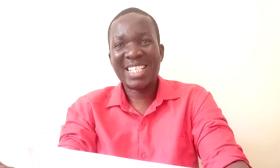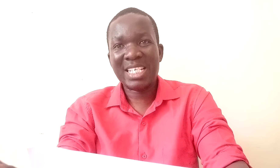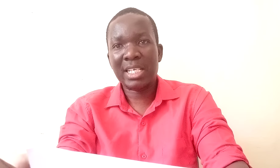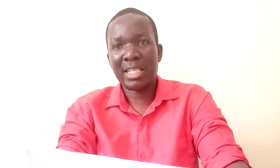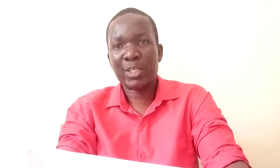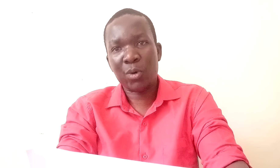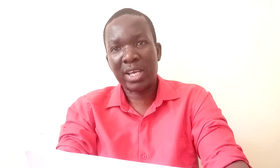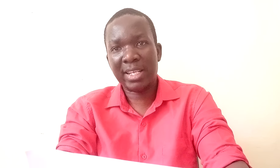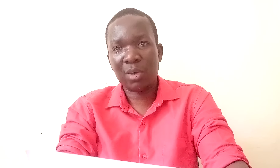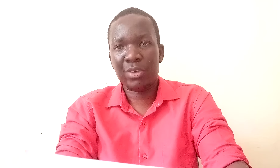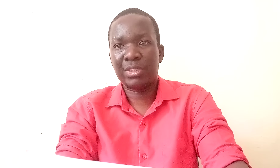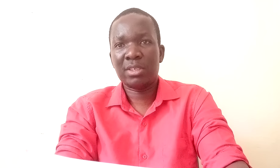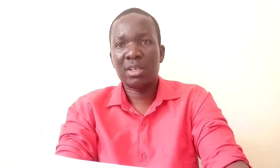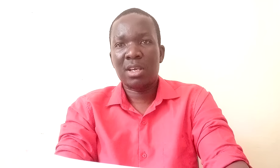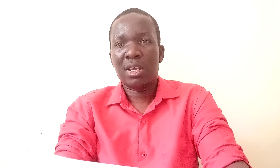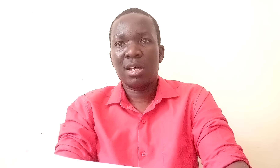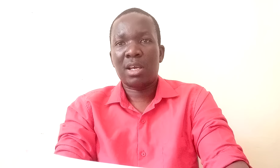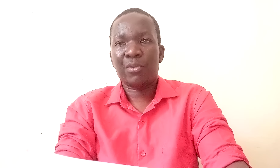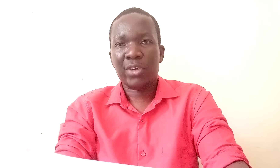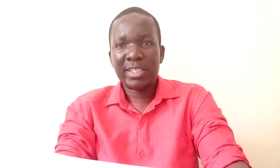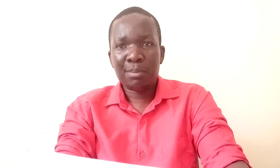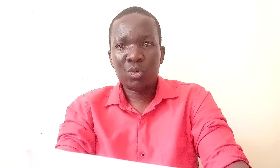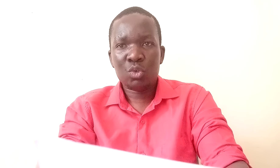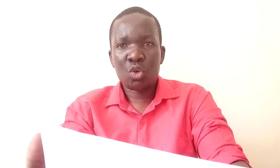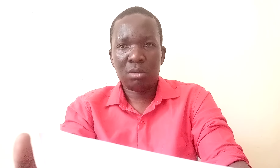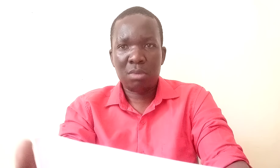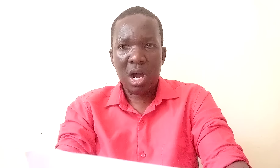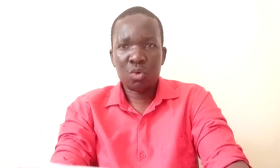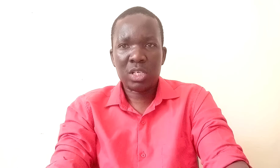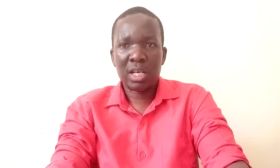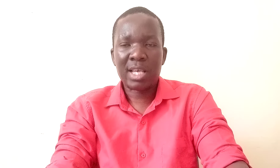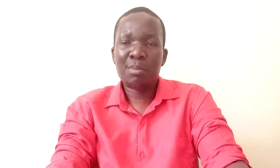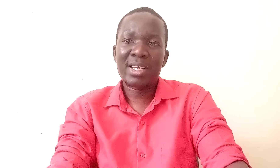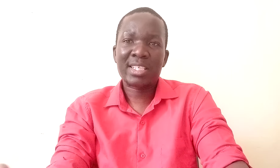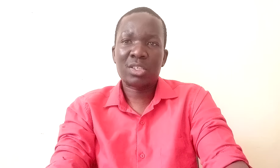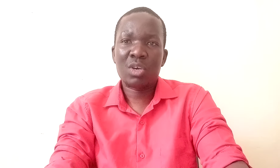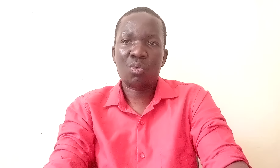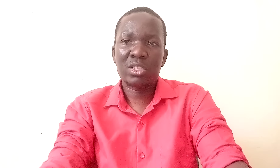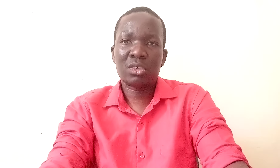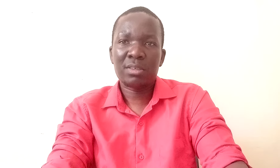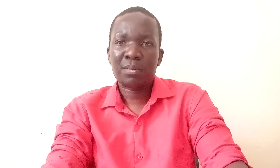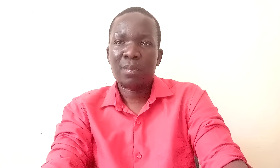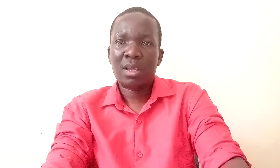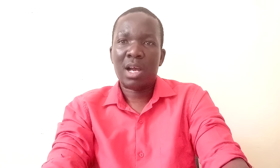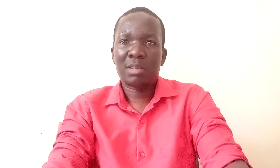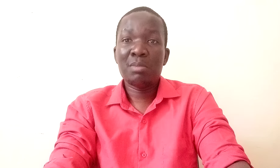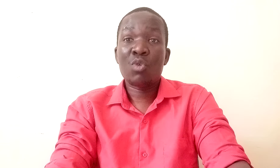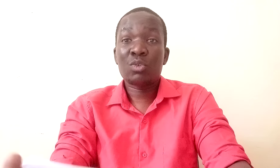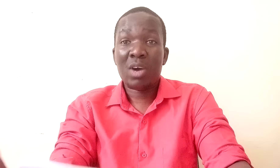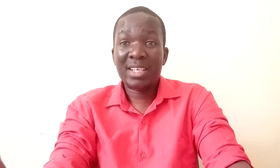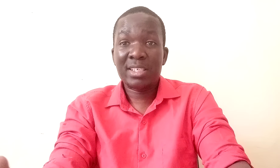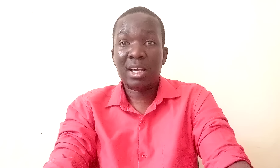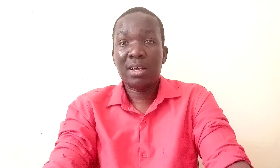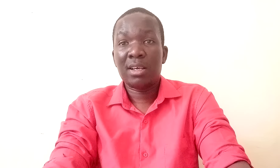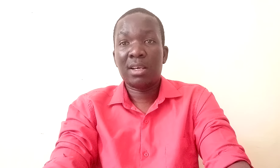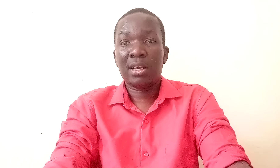writing in a spoken language. For example, you want to talk about someone asks you a question, and maybe you want to answer